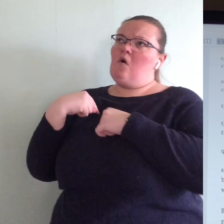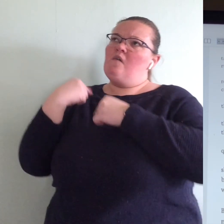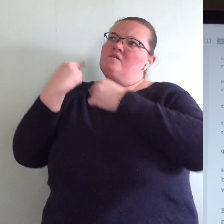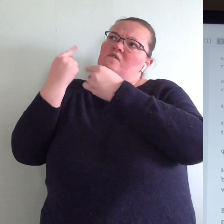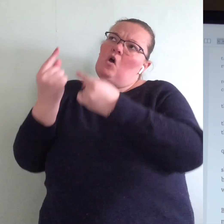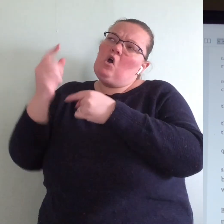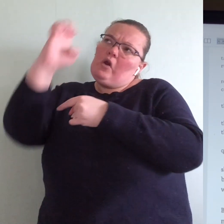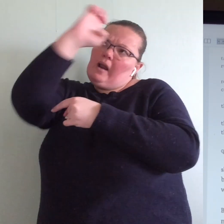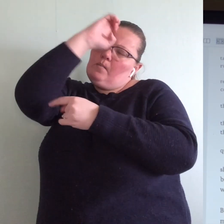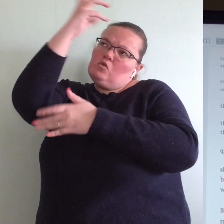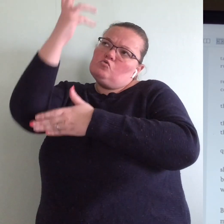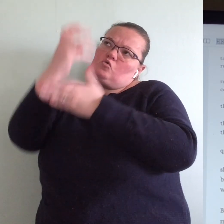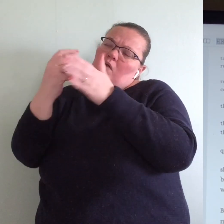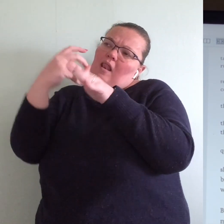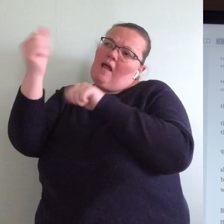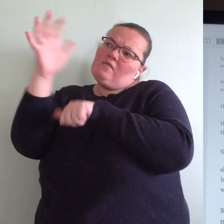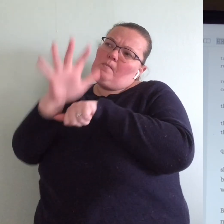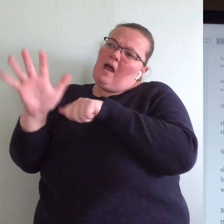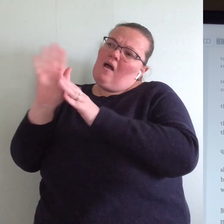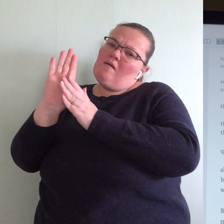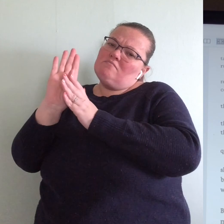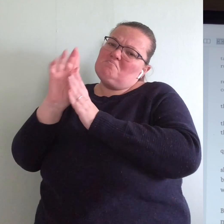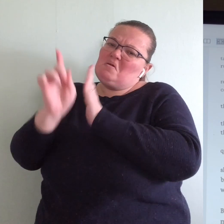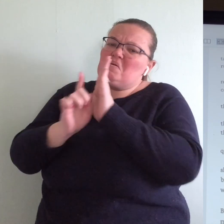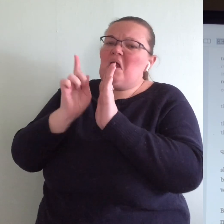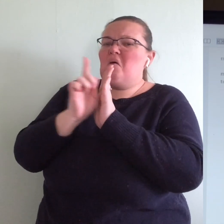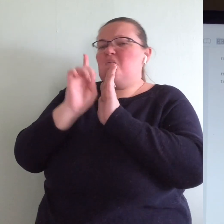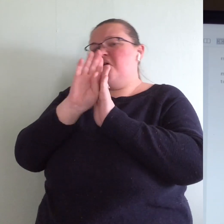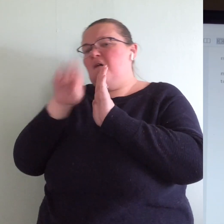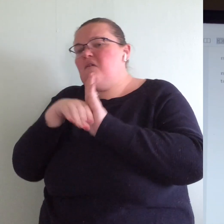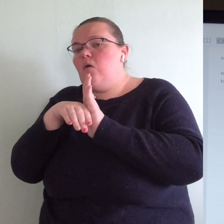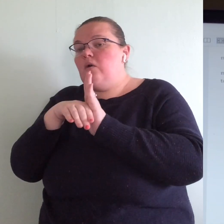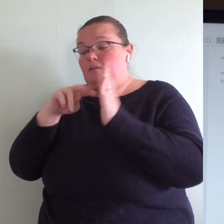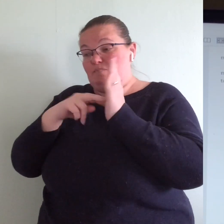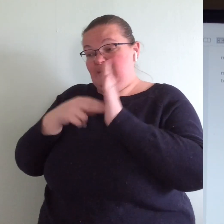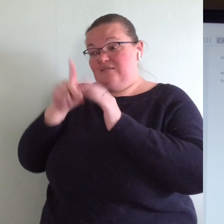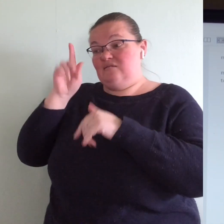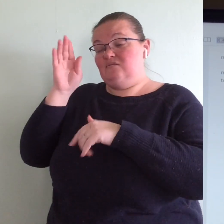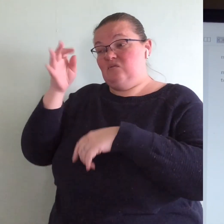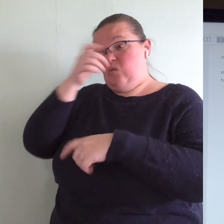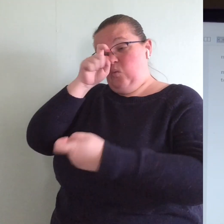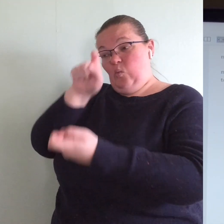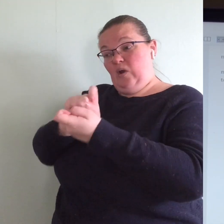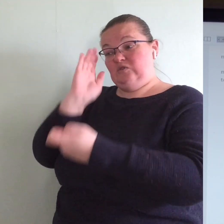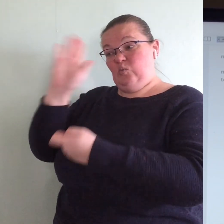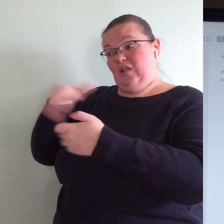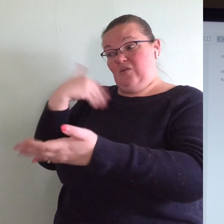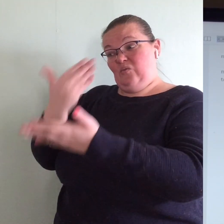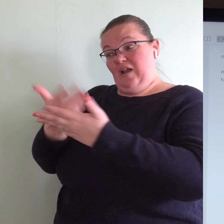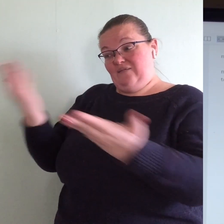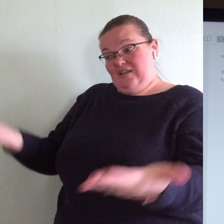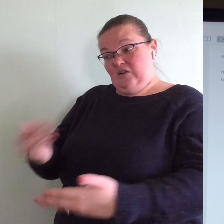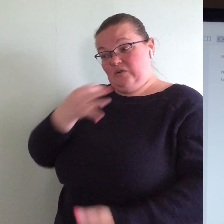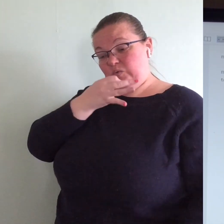an hour, half an hour, then she'll be here in another 20 minutes. You're right, Miss